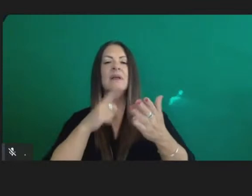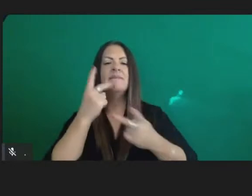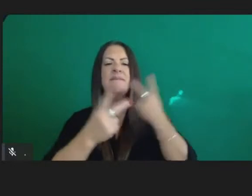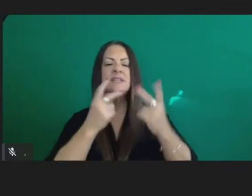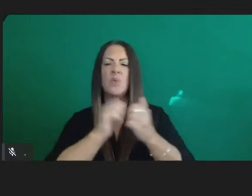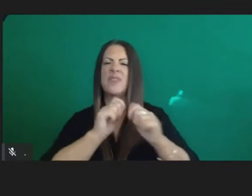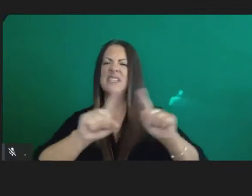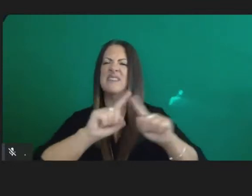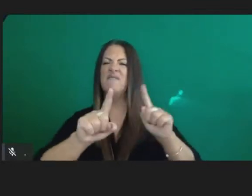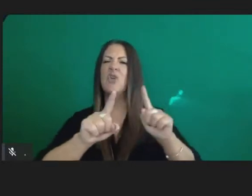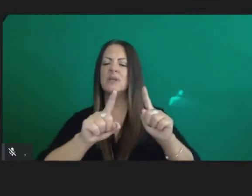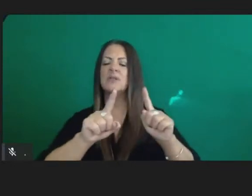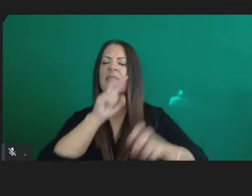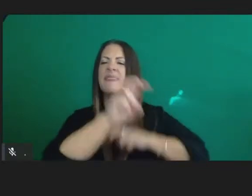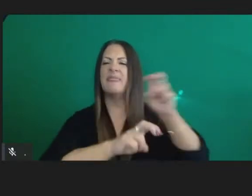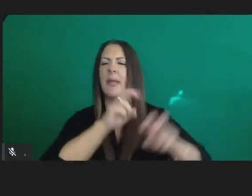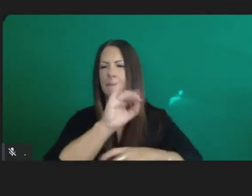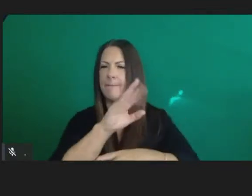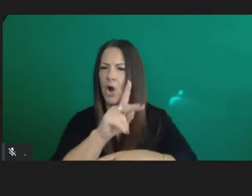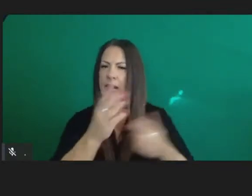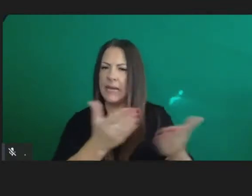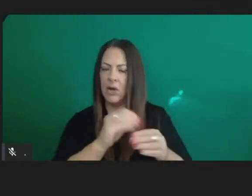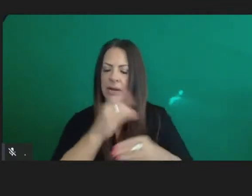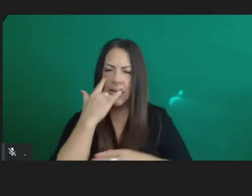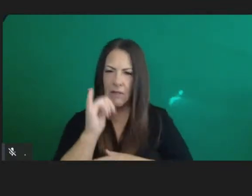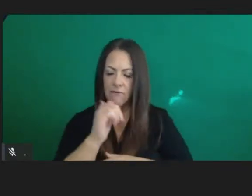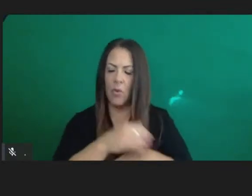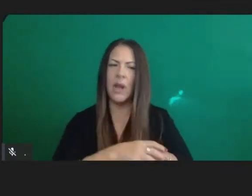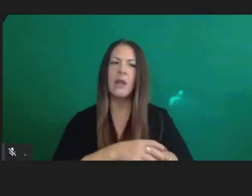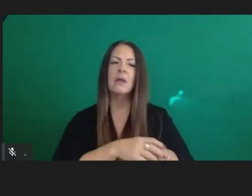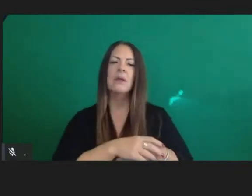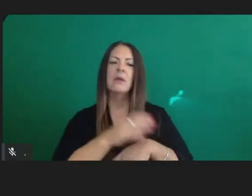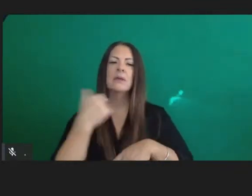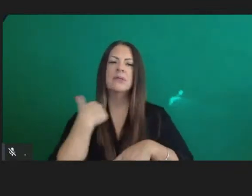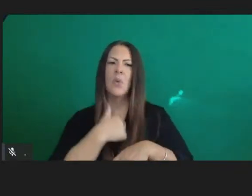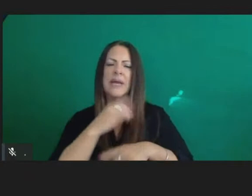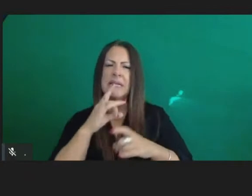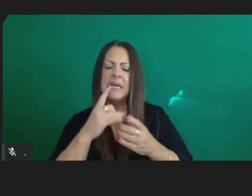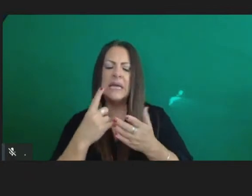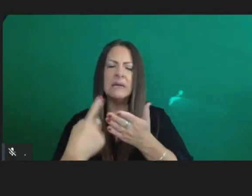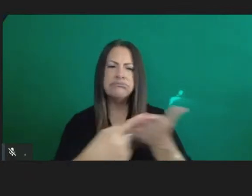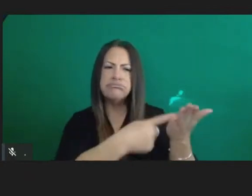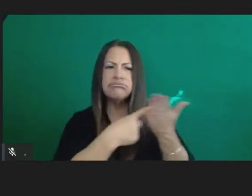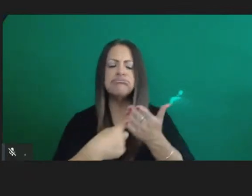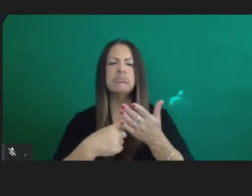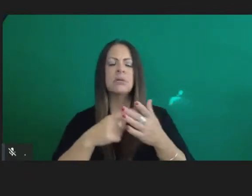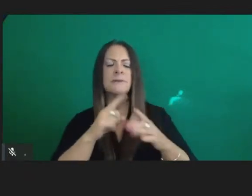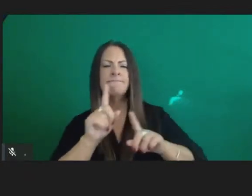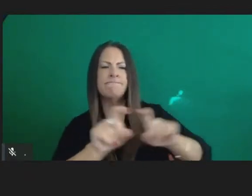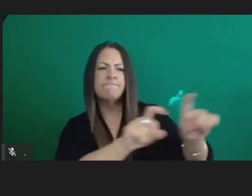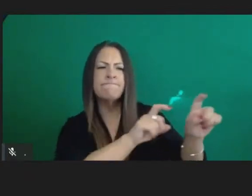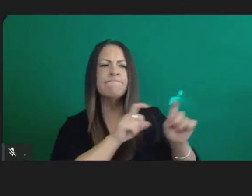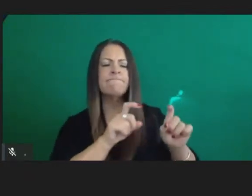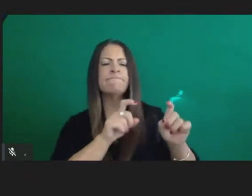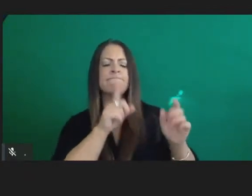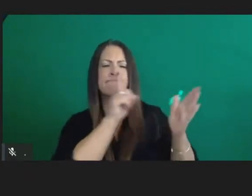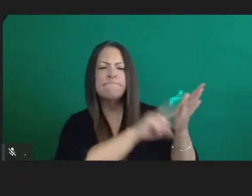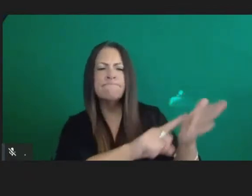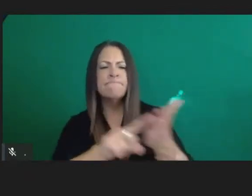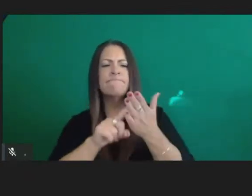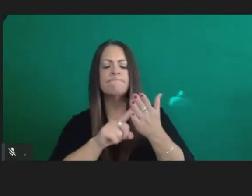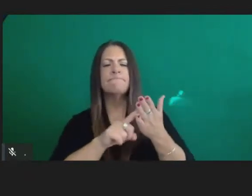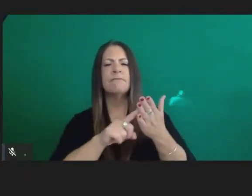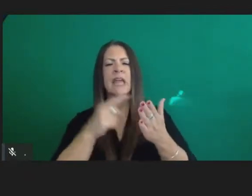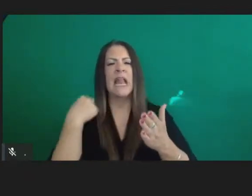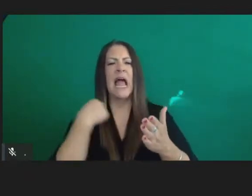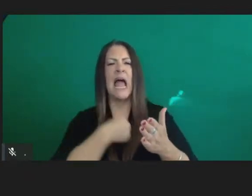information, the dialogue with our theme park operators across the state will help us land in a place that I think